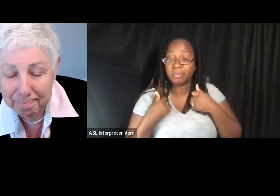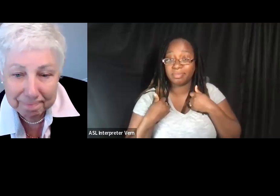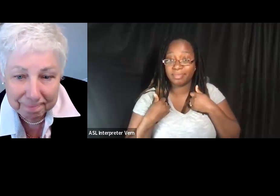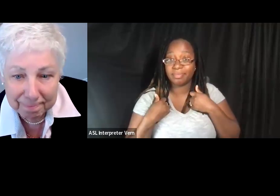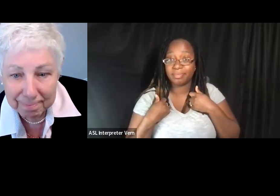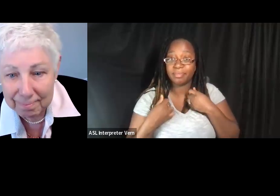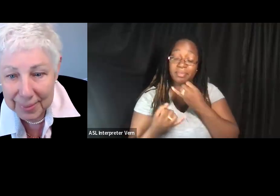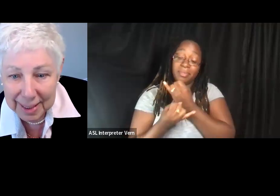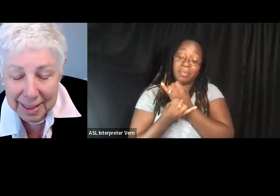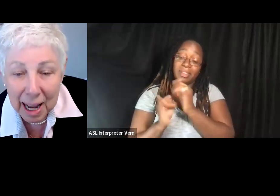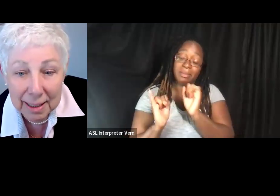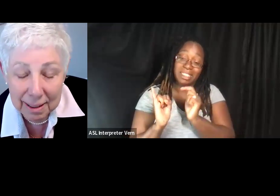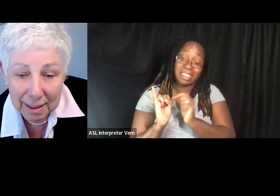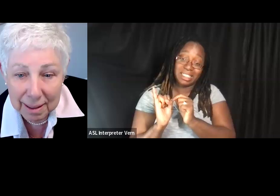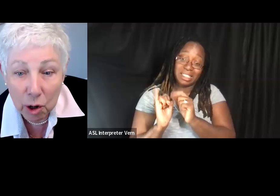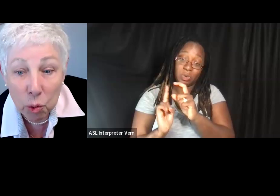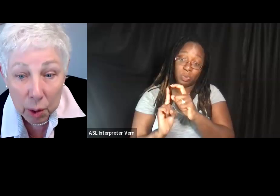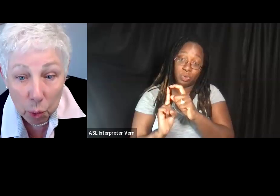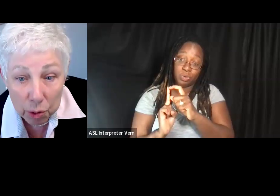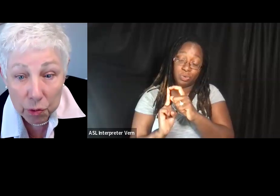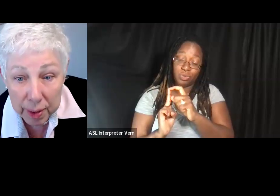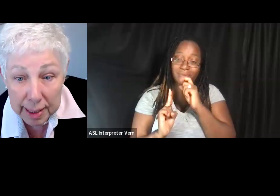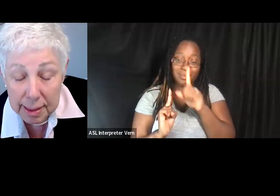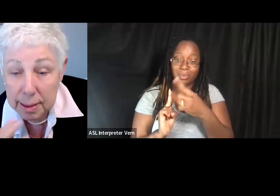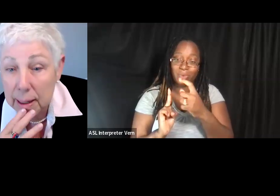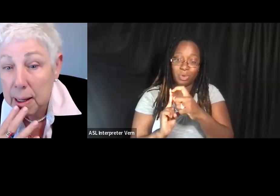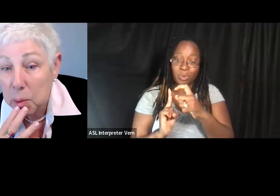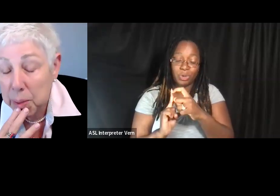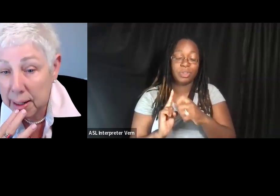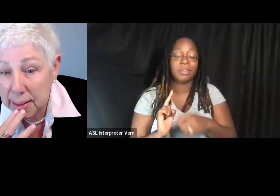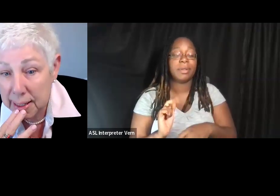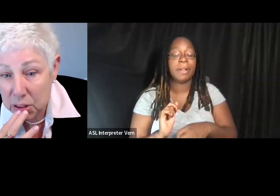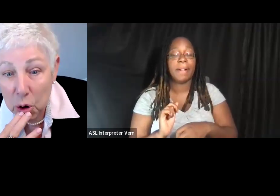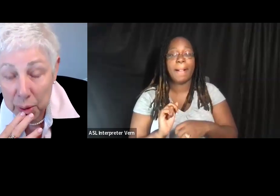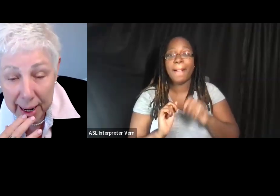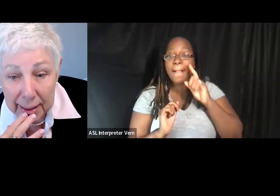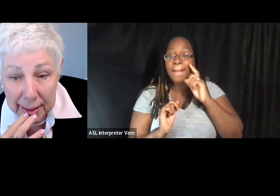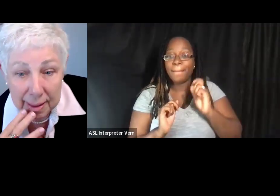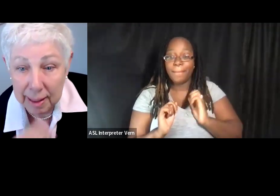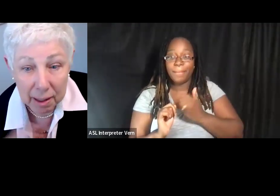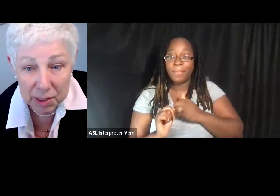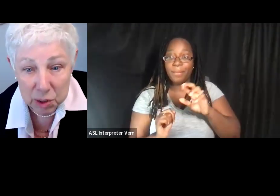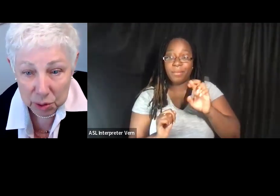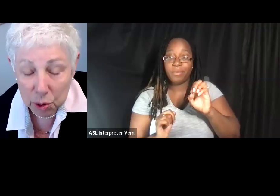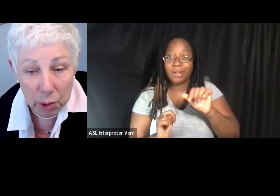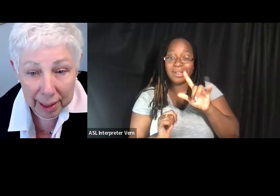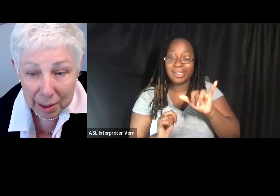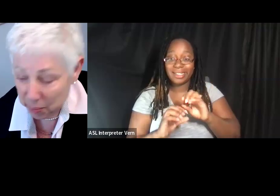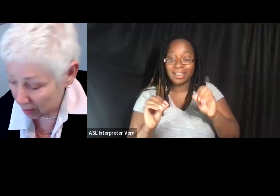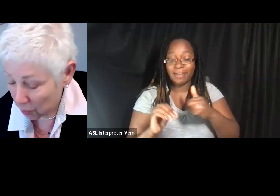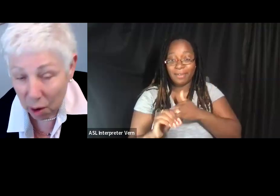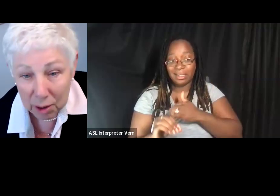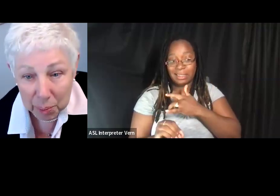probably not the only word for this, because isn't our reality that none of us are